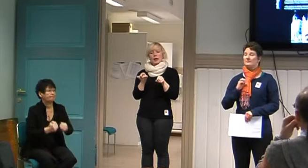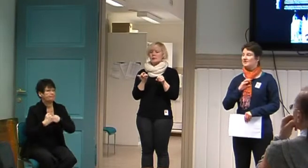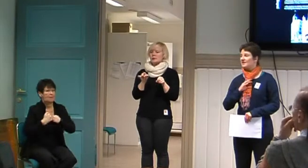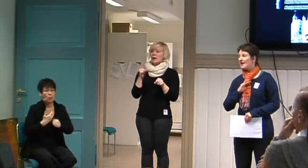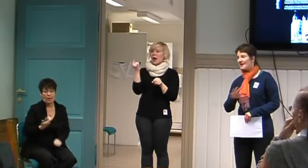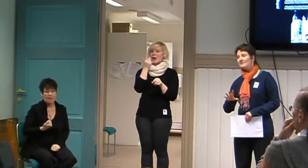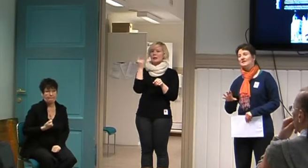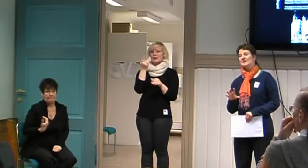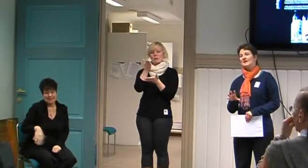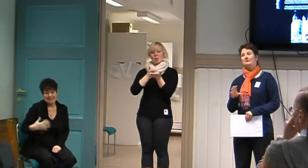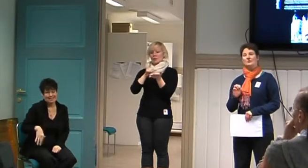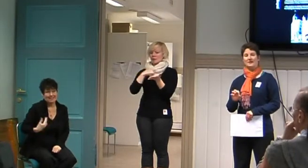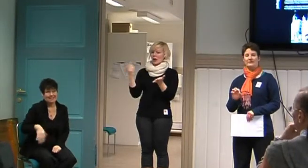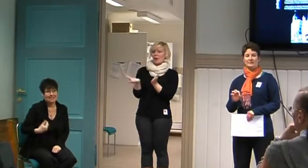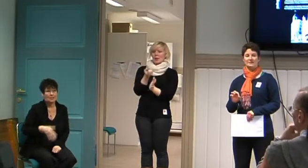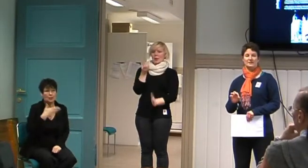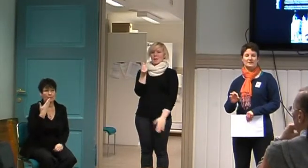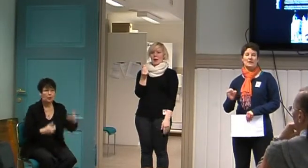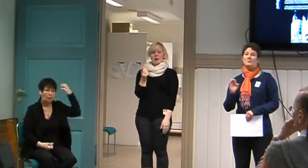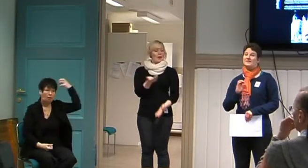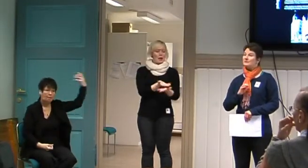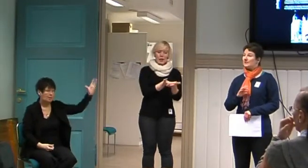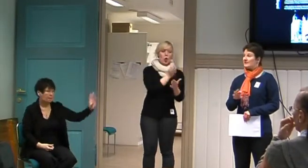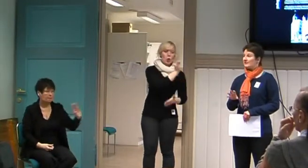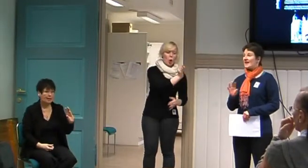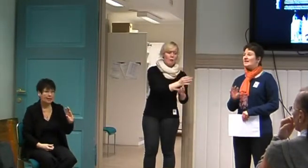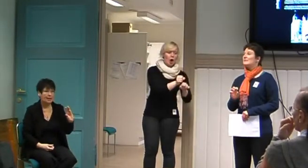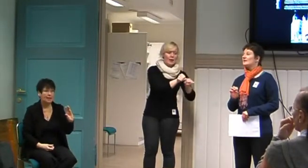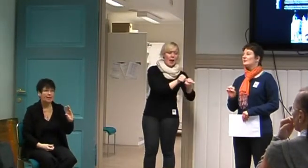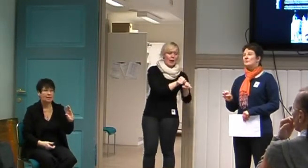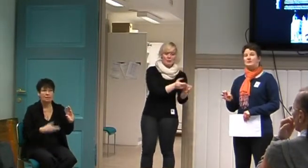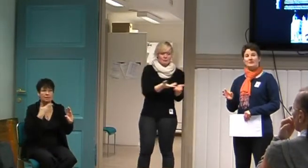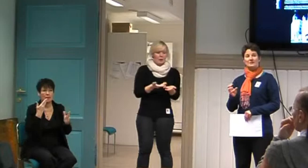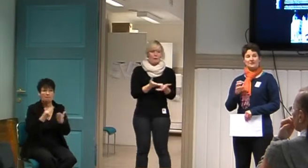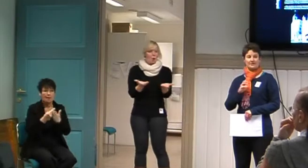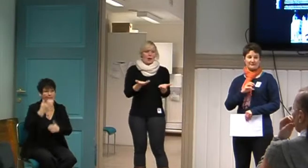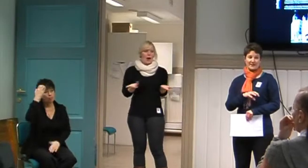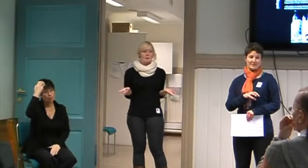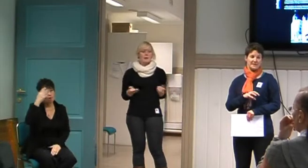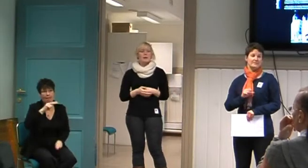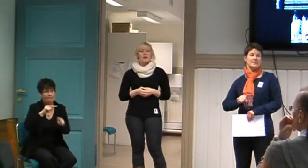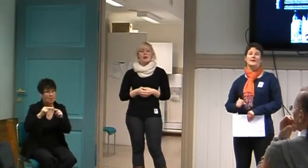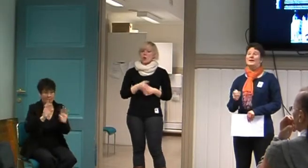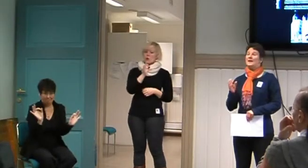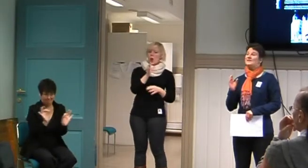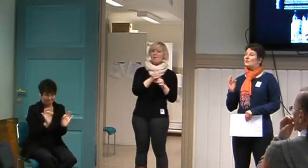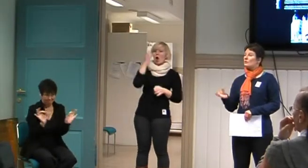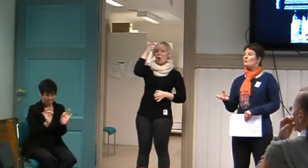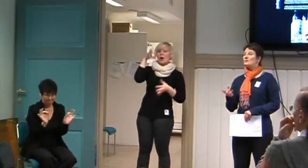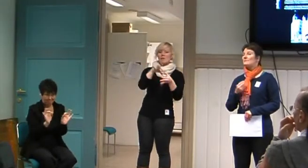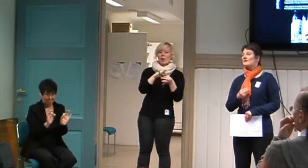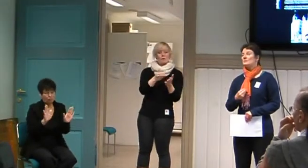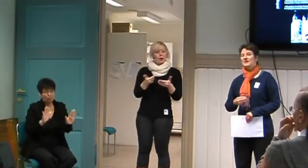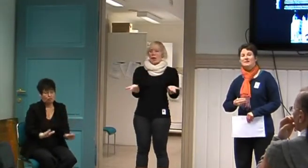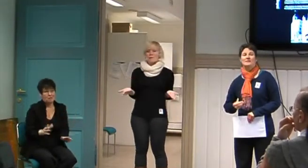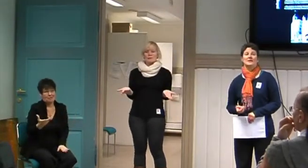We don't receive any money now from the government. We don't receive any money from the royal family. It's all